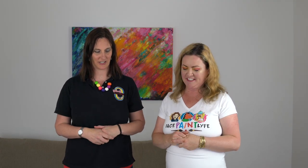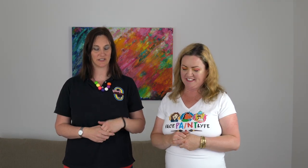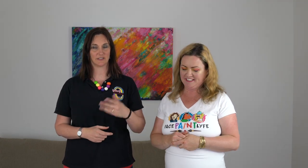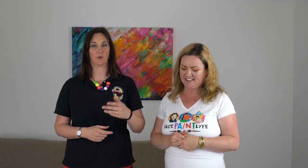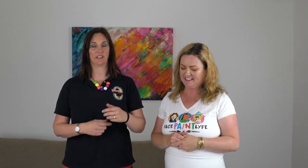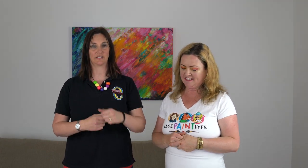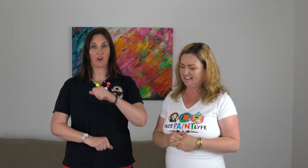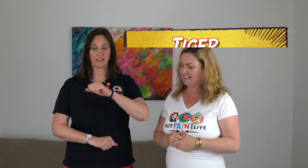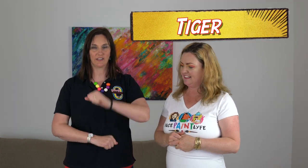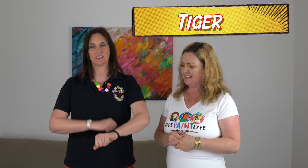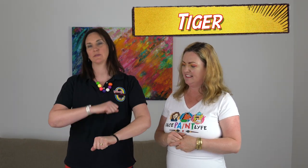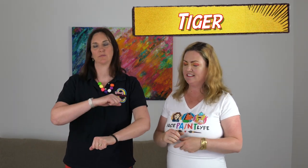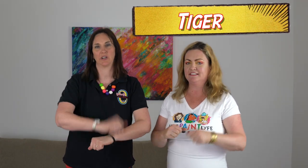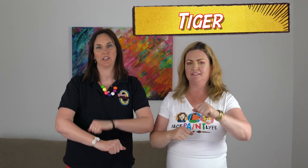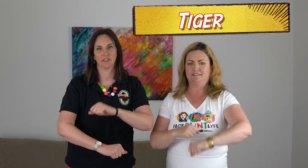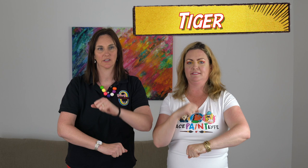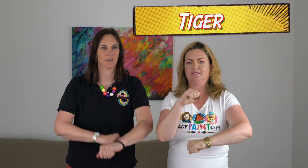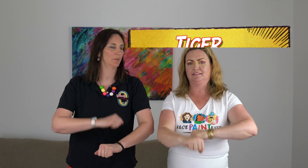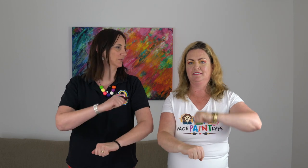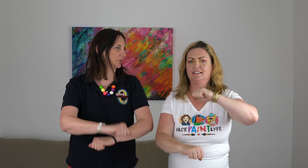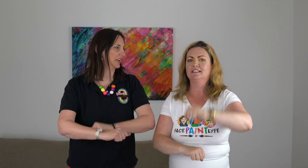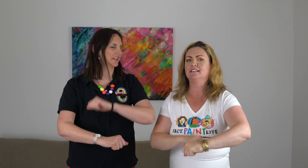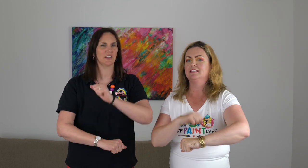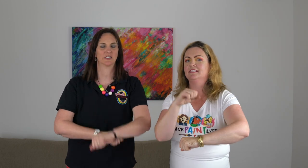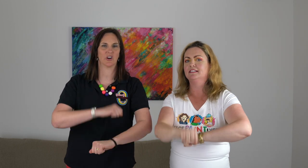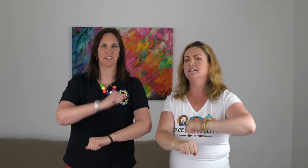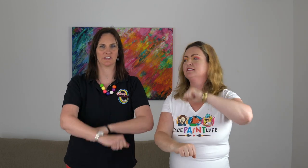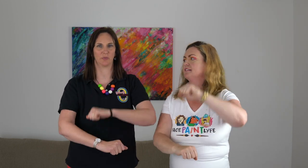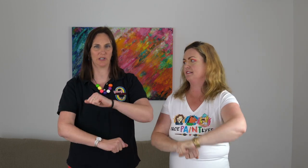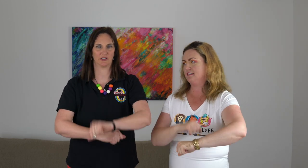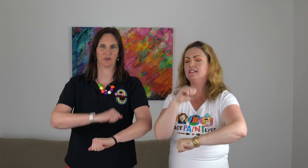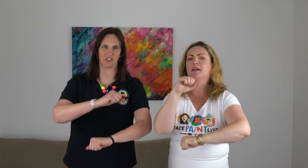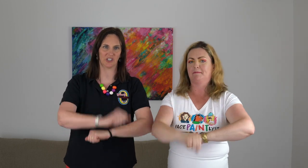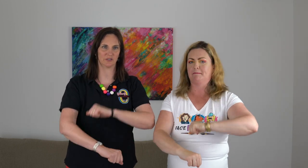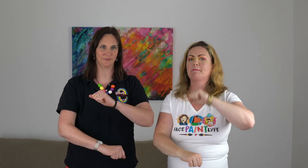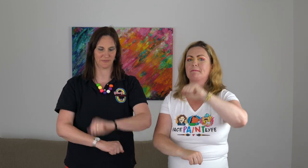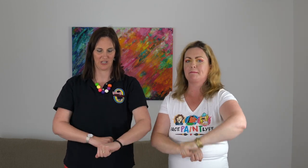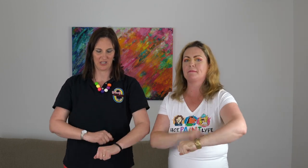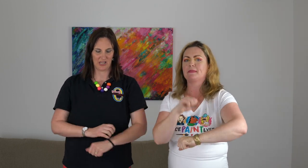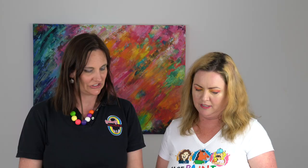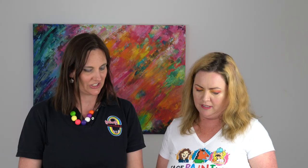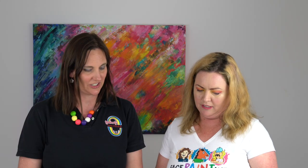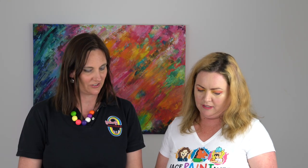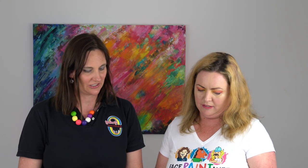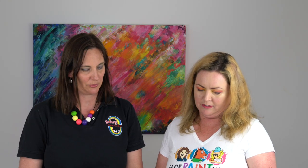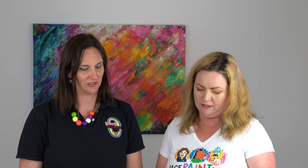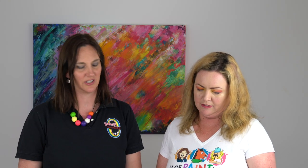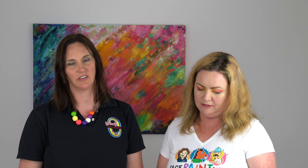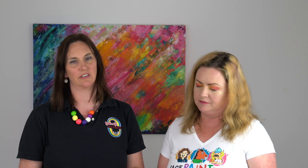Next one is tiger. That's pretty common what we get. And that's like a tiger stomping through the jungle. Cheetah and leopard, there